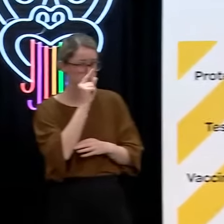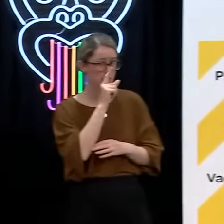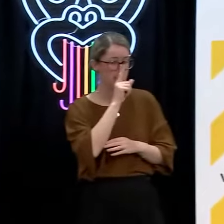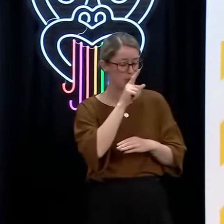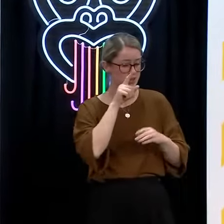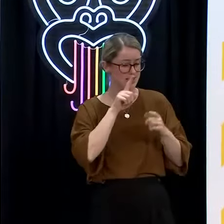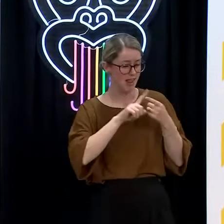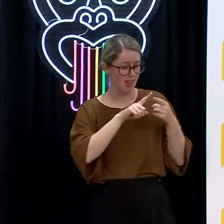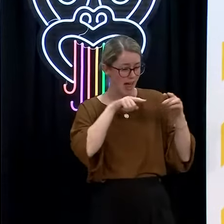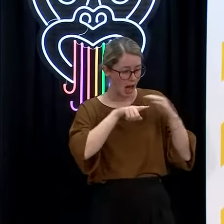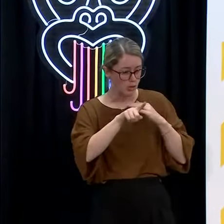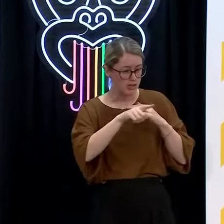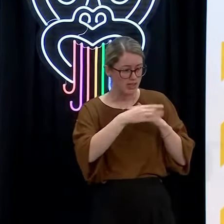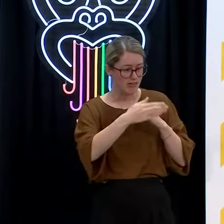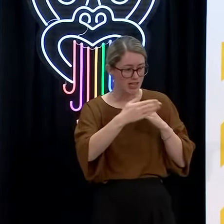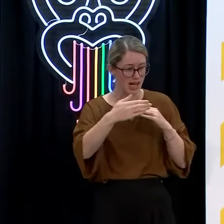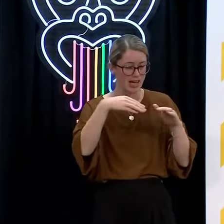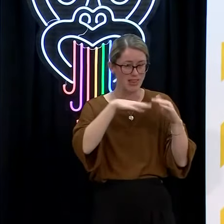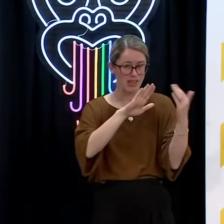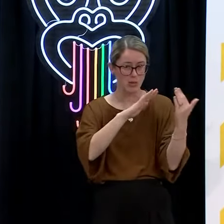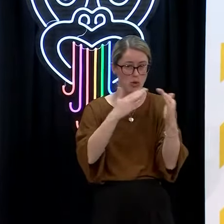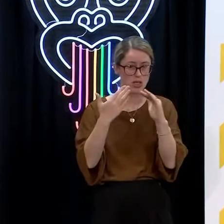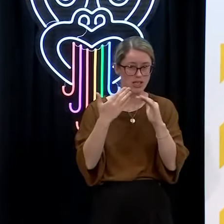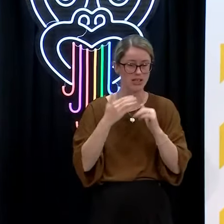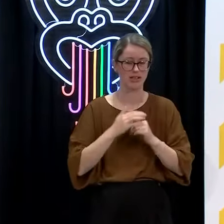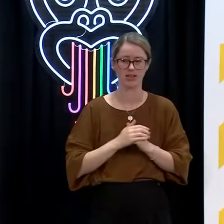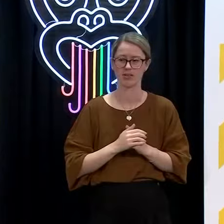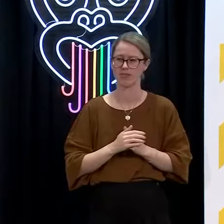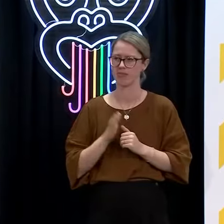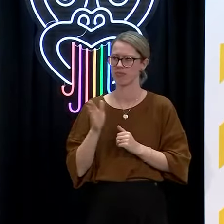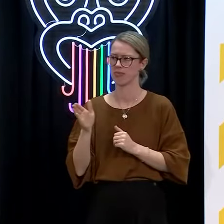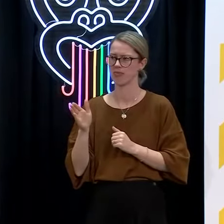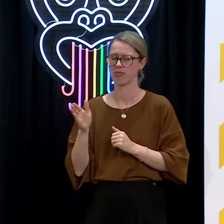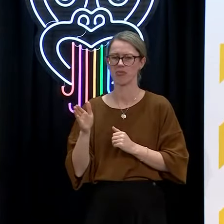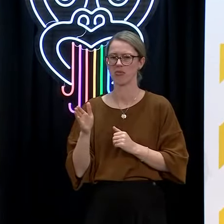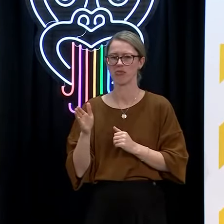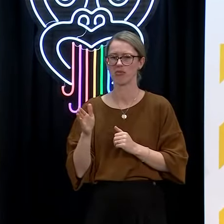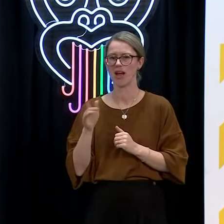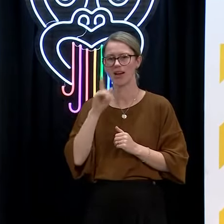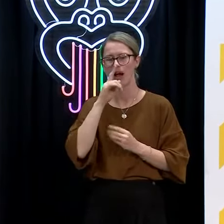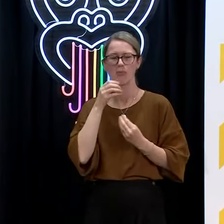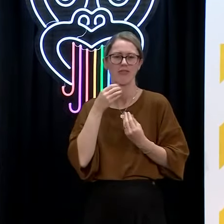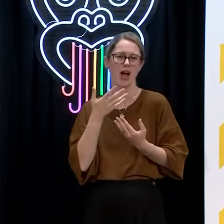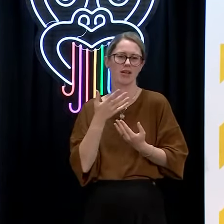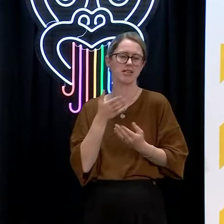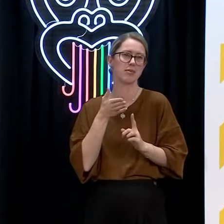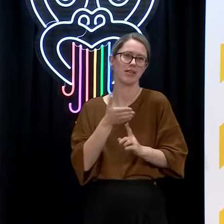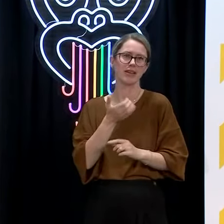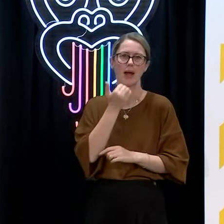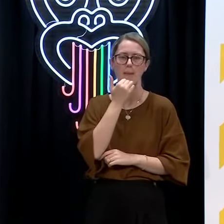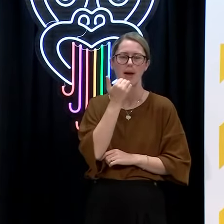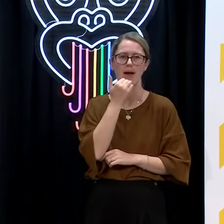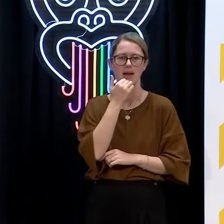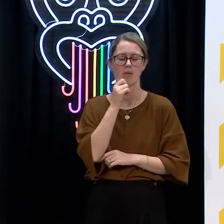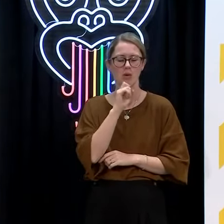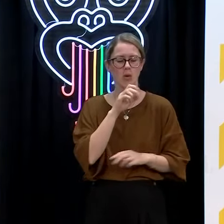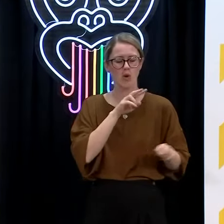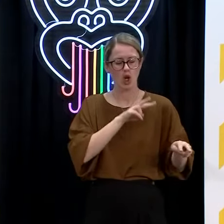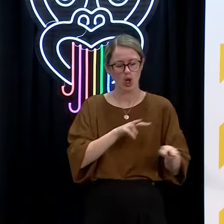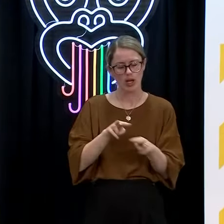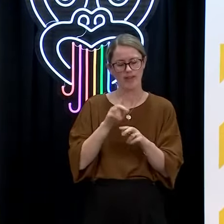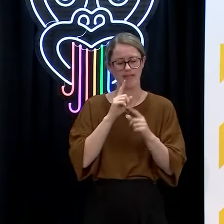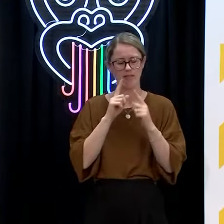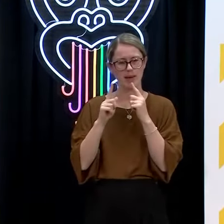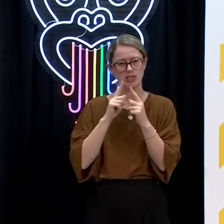be a couple cases each day that are infectious while they're in the community? I've never put hard and fast numbers on anything. Ultimately, you look at